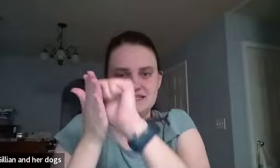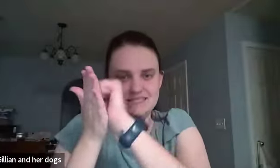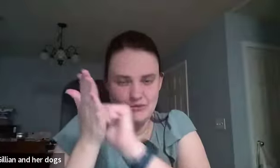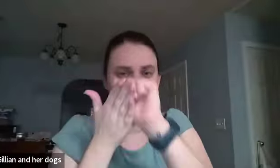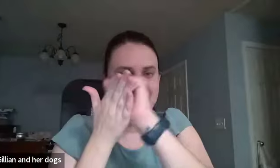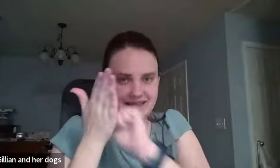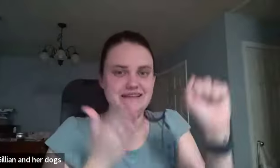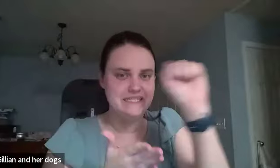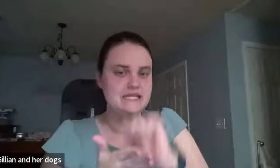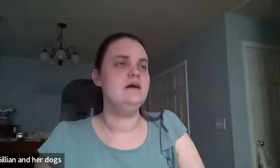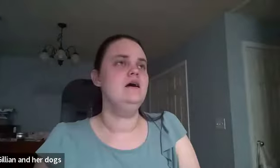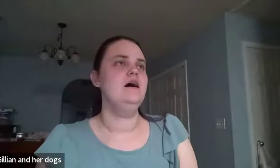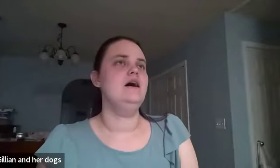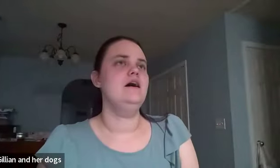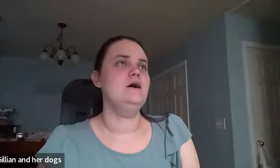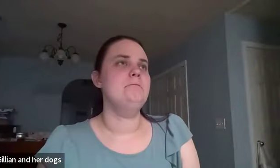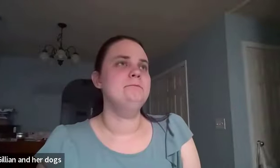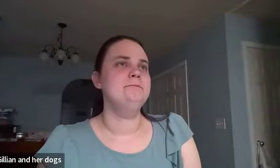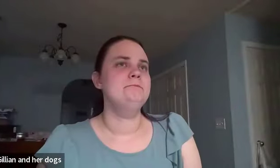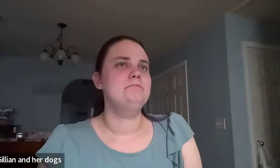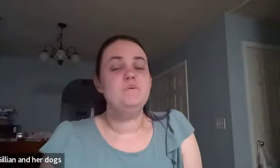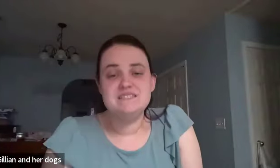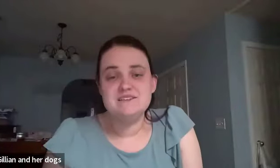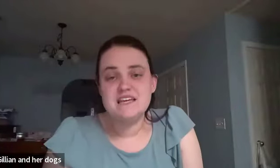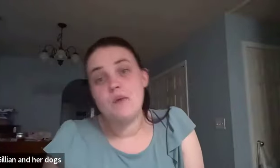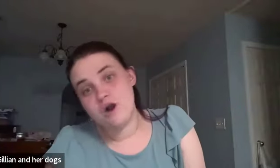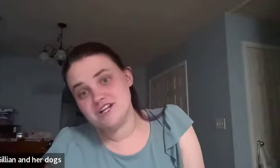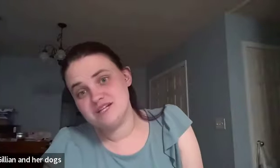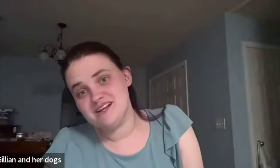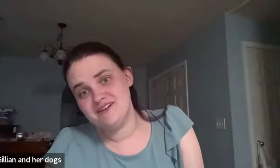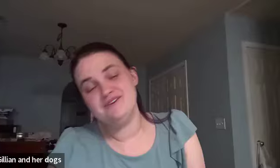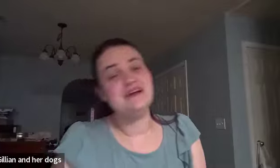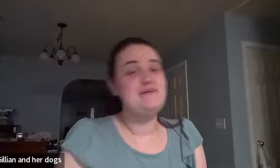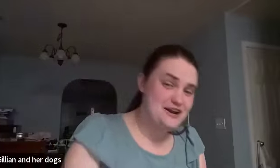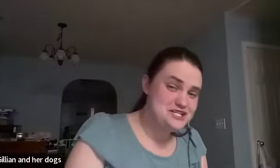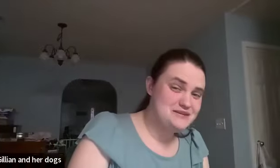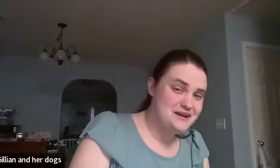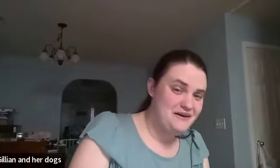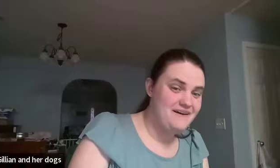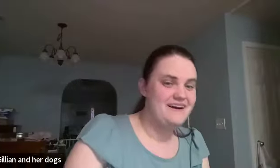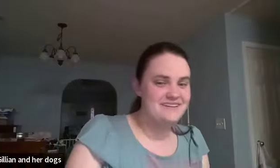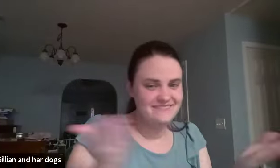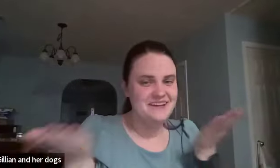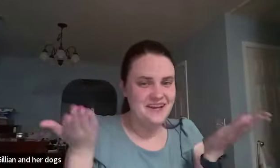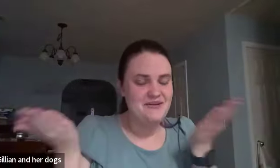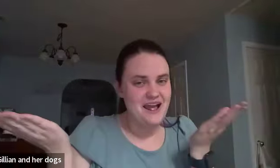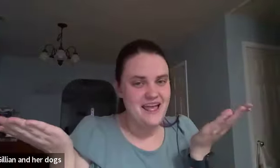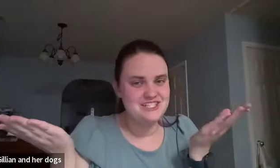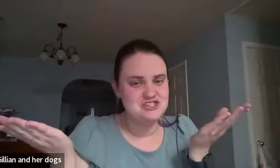like swiping and cleaning. Um, but we still say, I'm washing my clothes, I'm washing my car. It's just